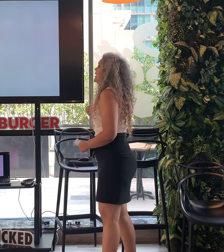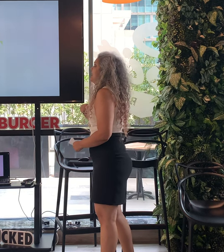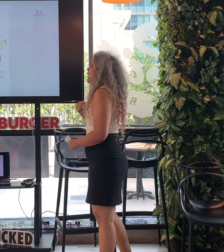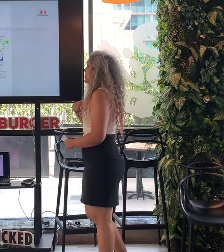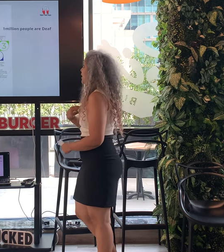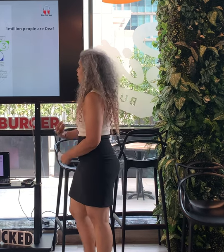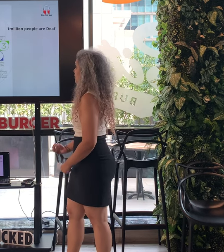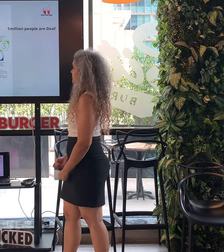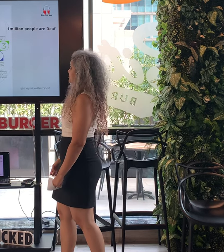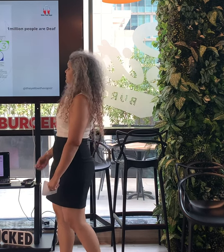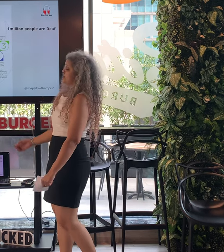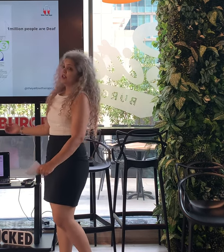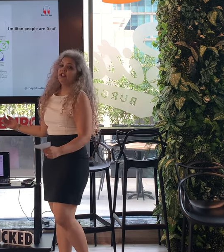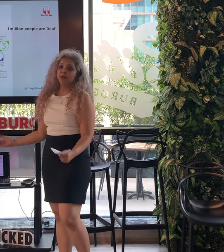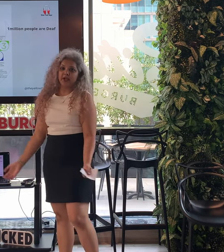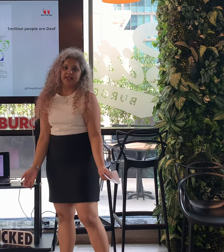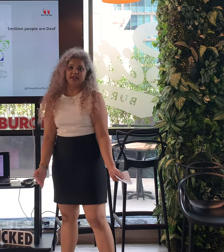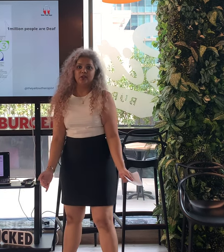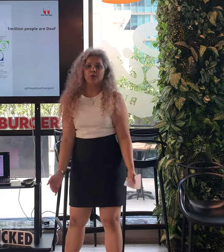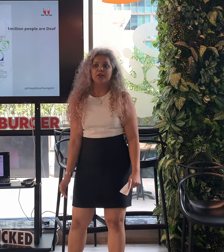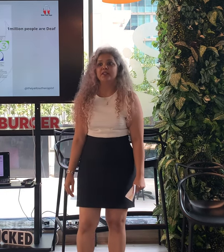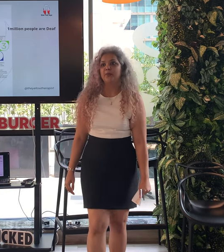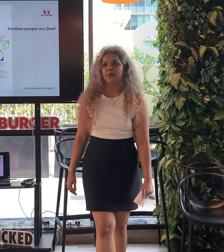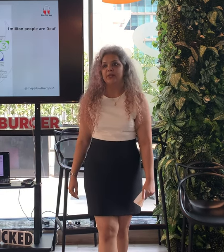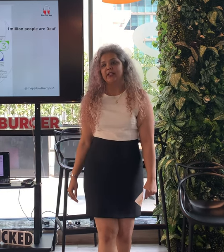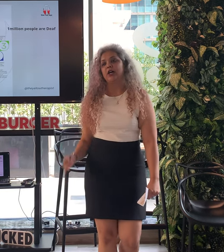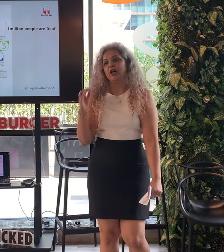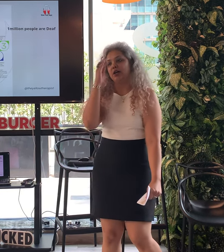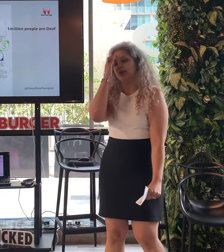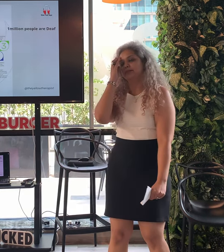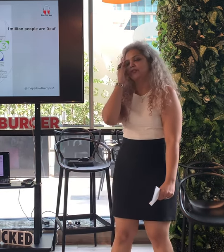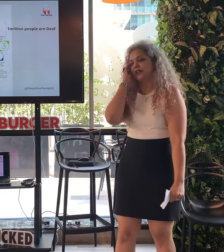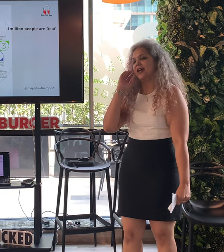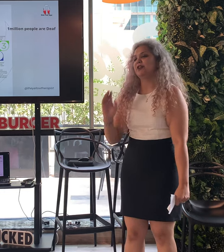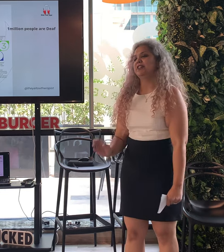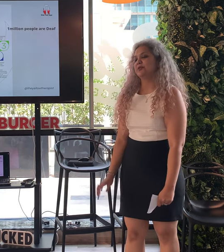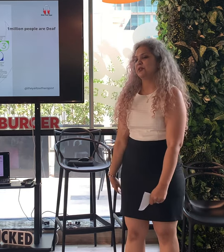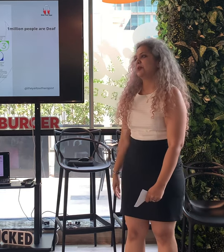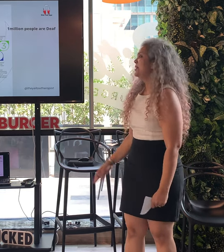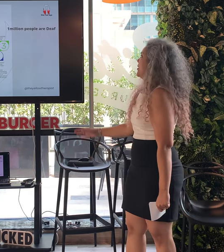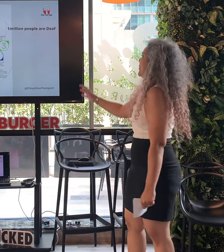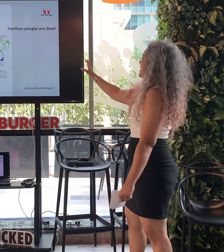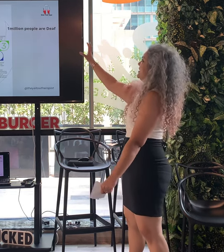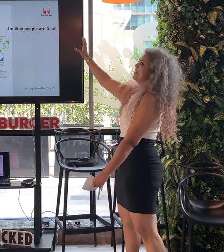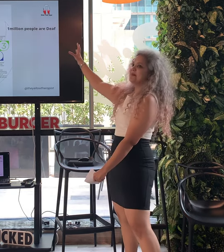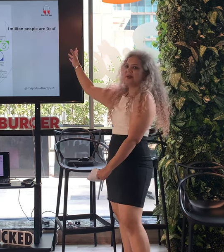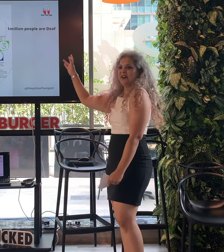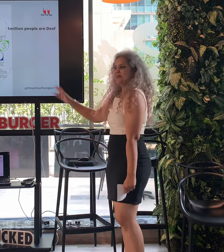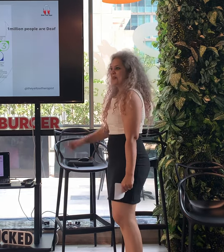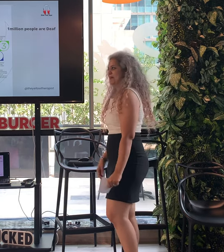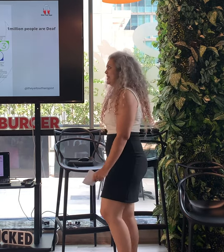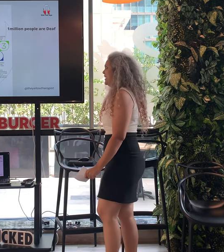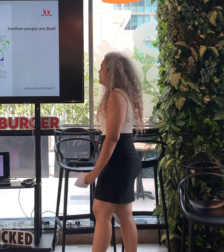Coming home, UAE, what's the population? Sorry, I already said that one. What are the number of people in deaf?